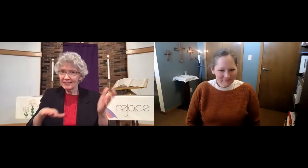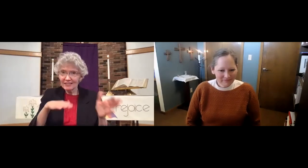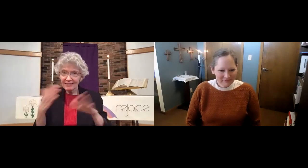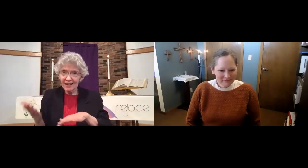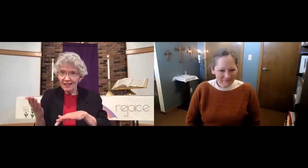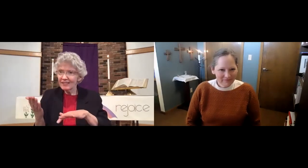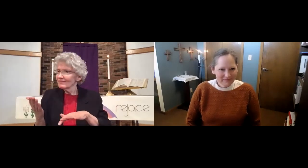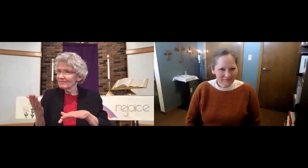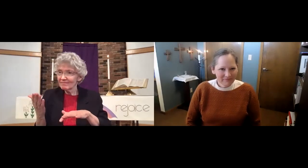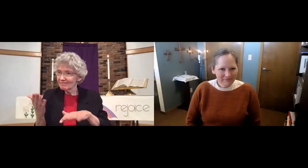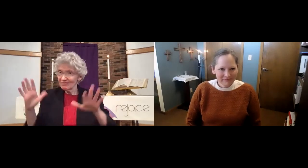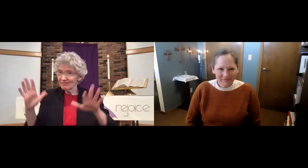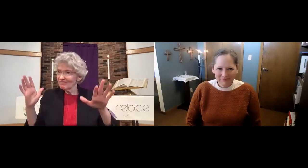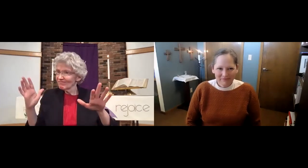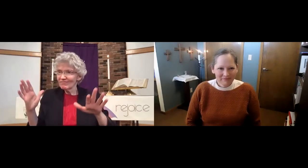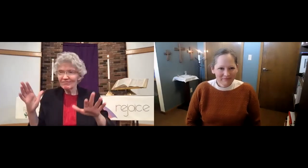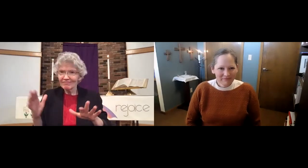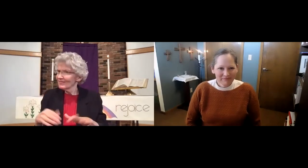Hallelujah! Christ is risen.